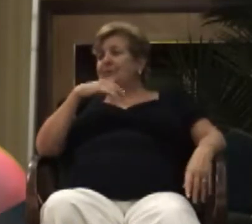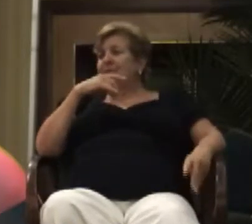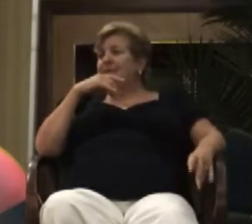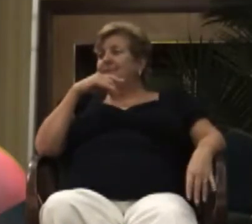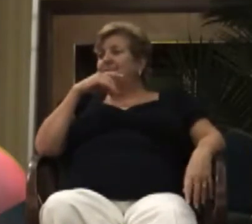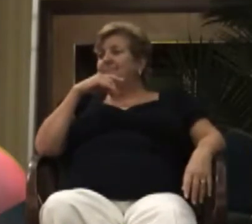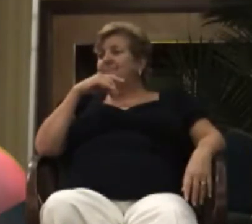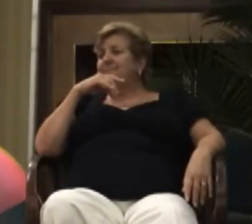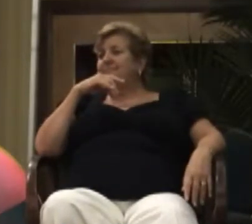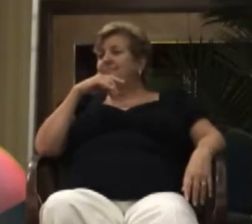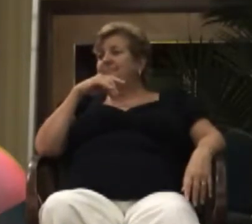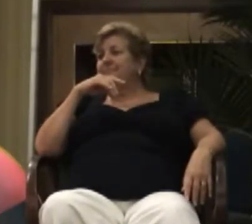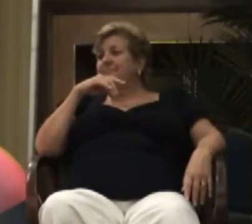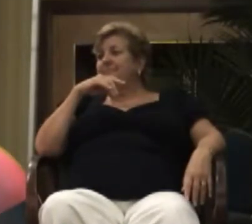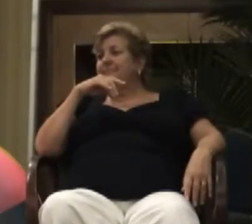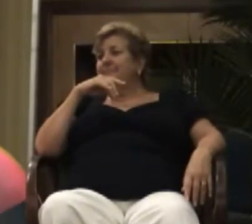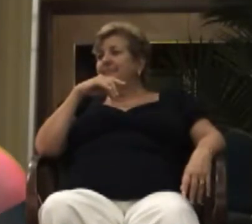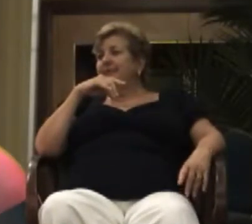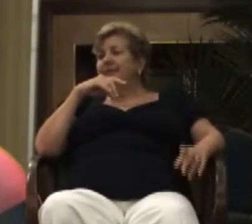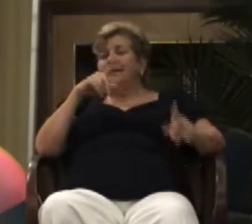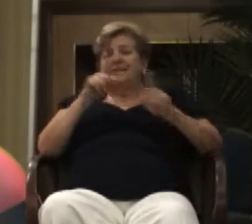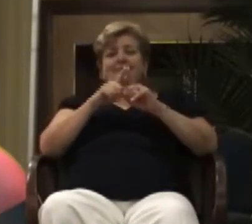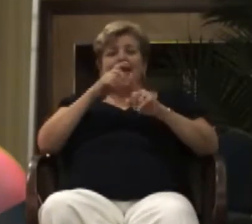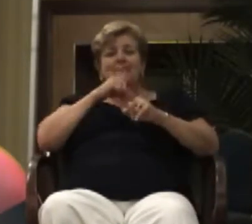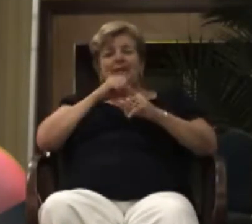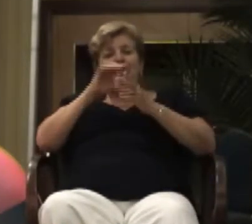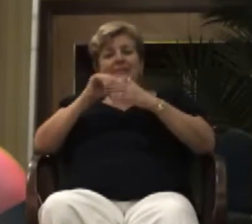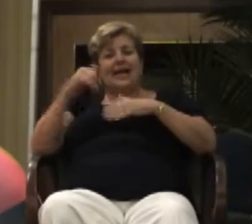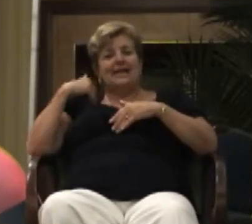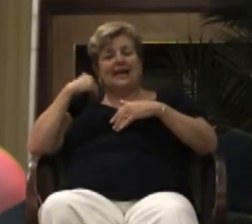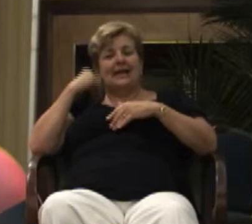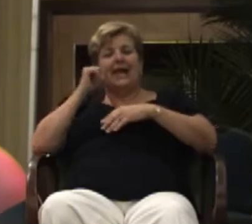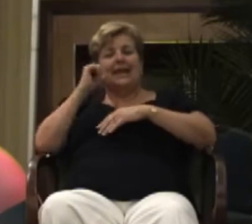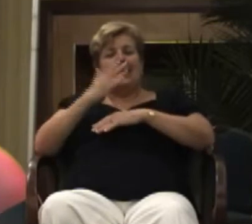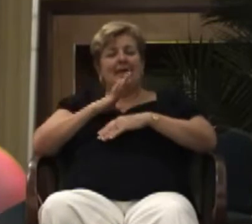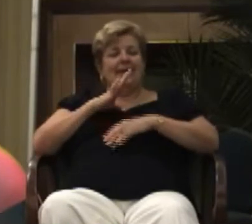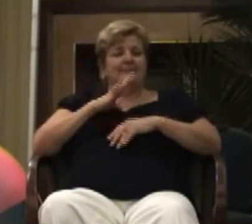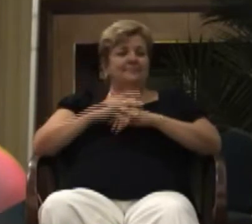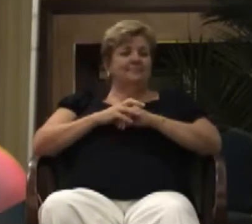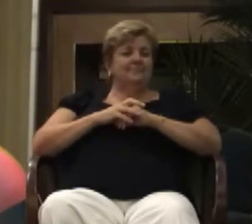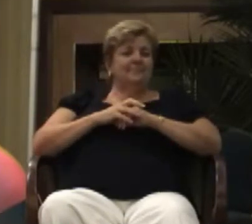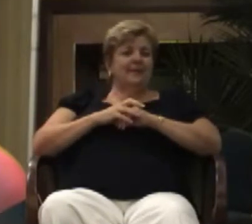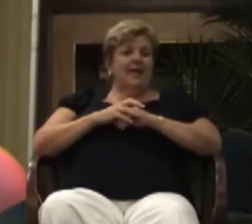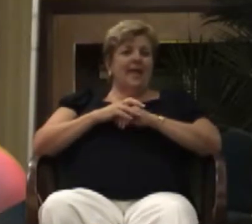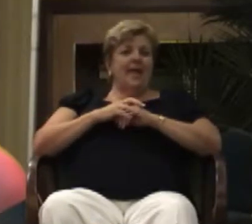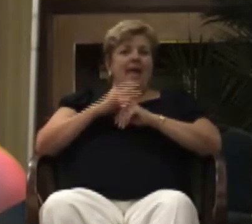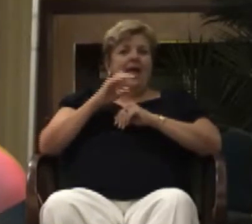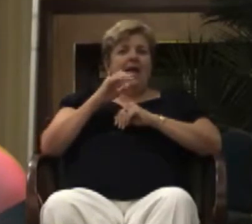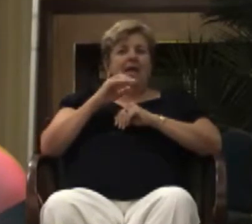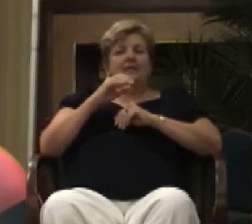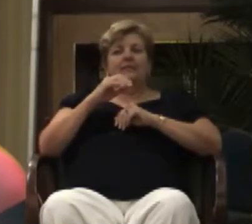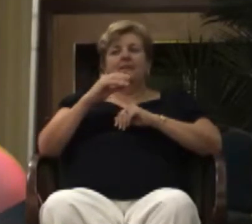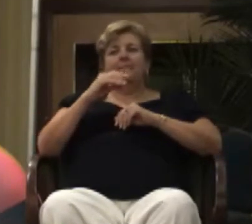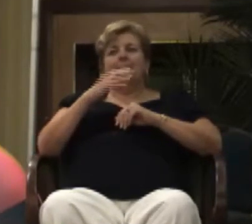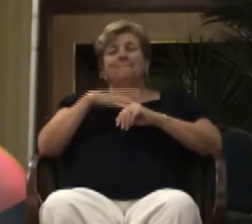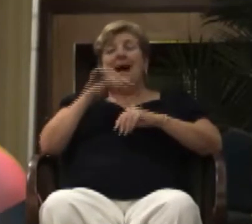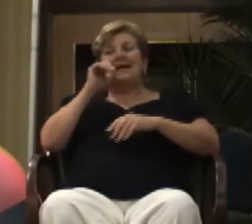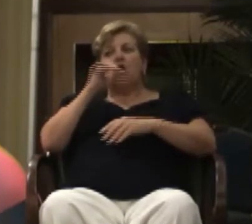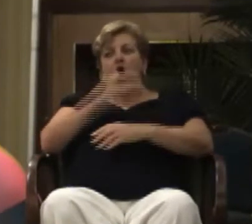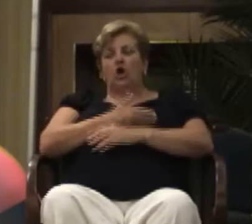The same age as that young lady. And Albert Myers told my daughter came to a convention